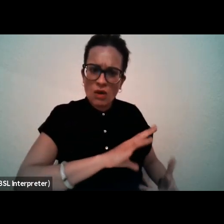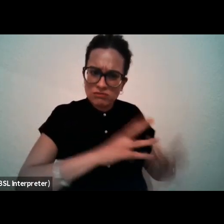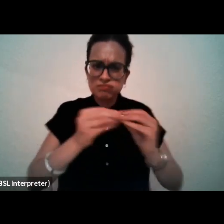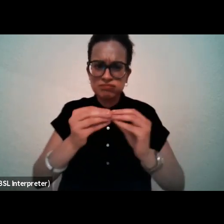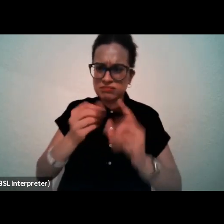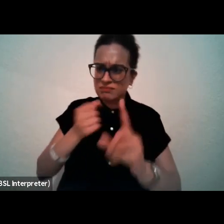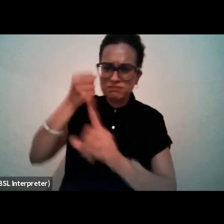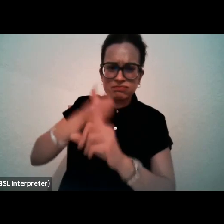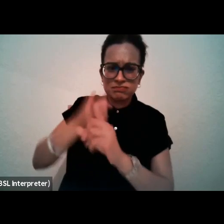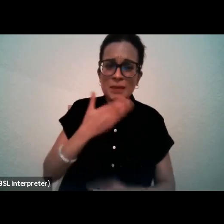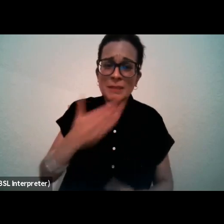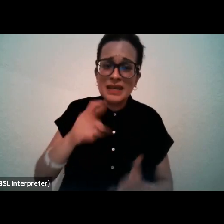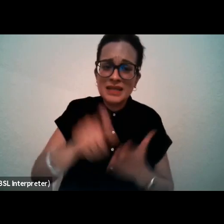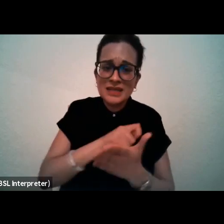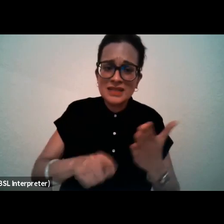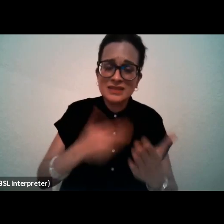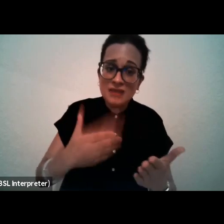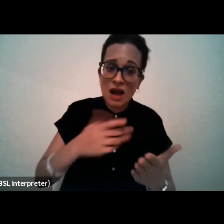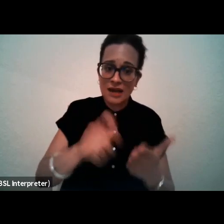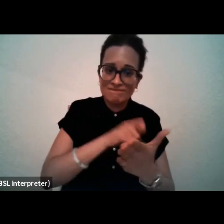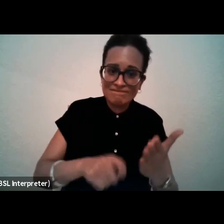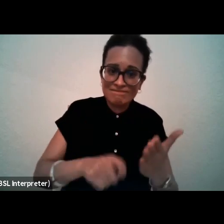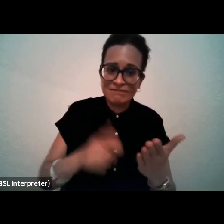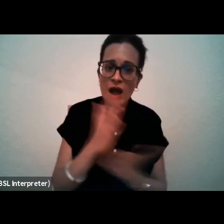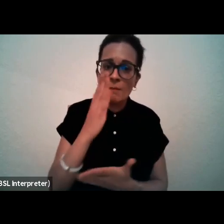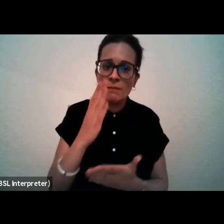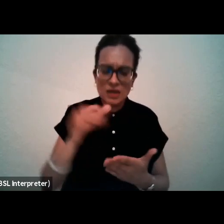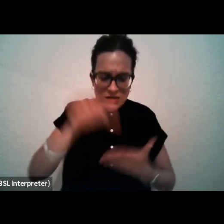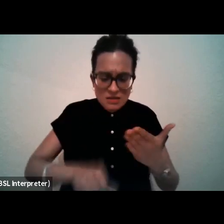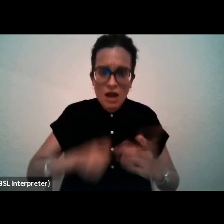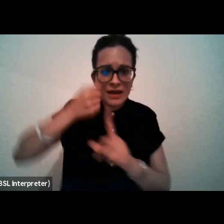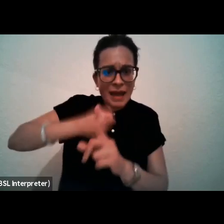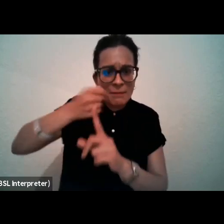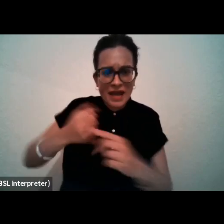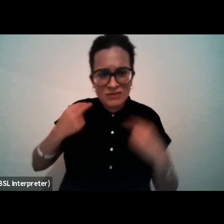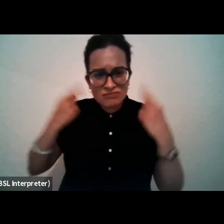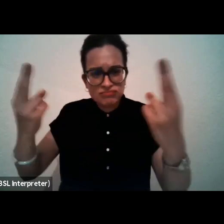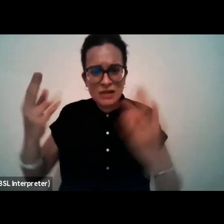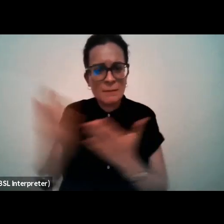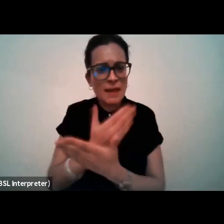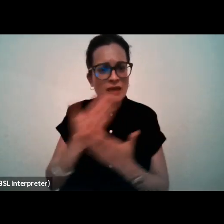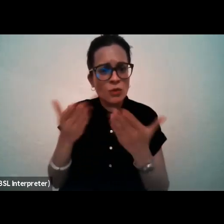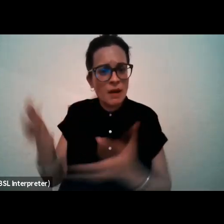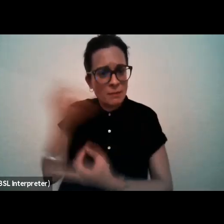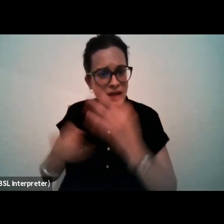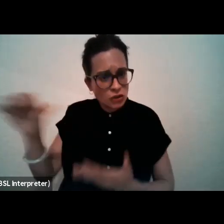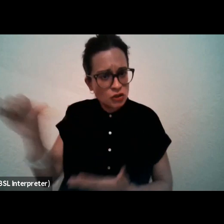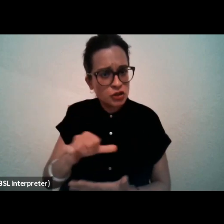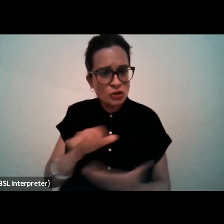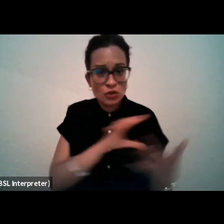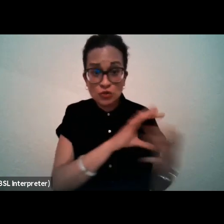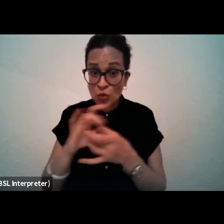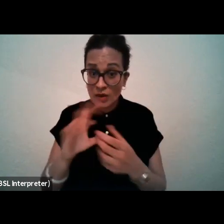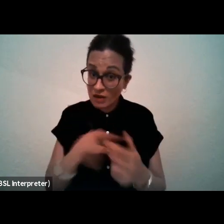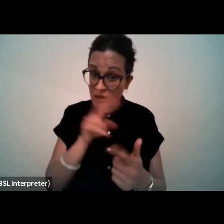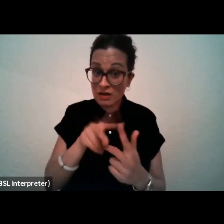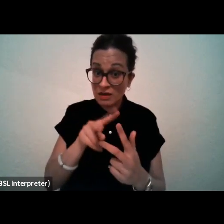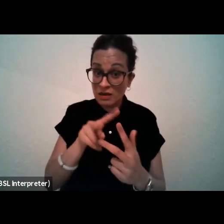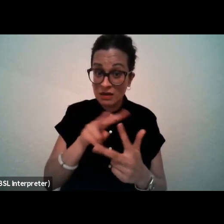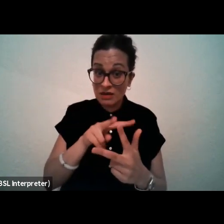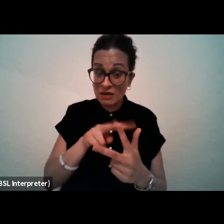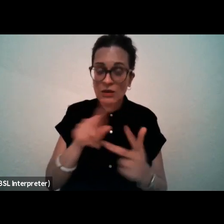please sign the petition, start a campaign to make sure there's a public inquiry, join that together, and let's make